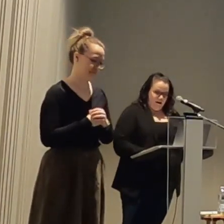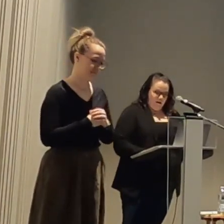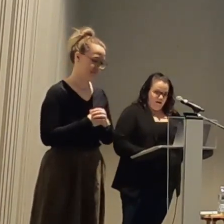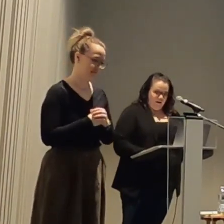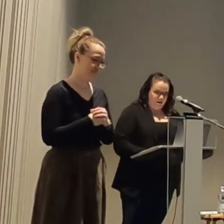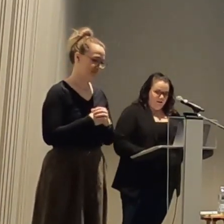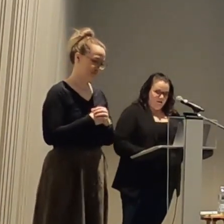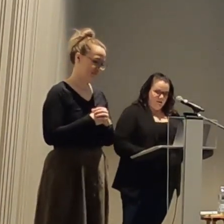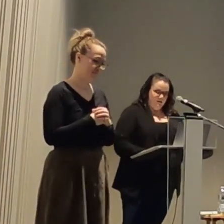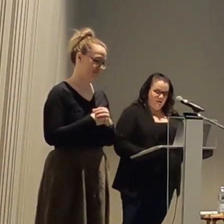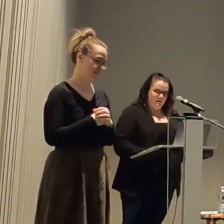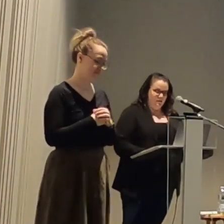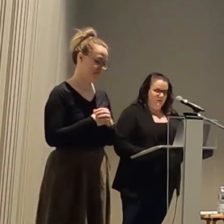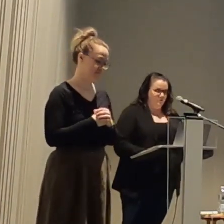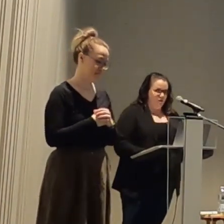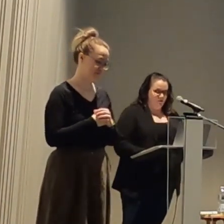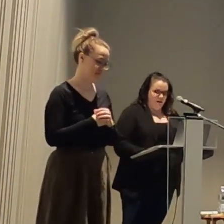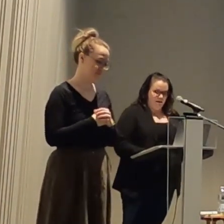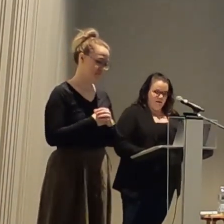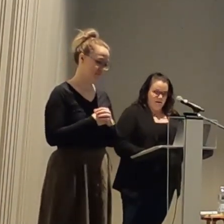But they were created in